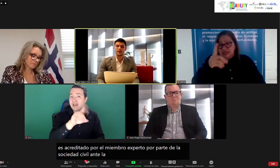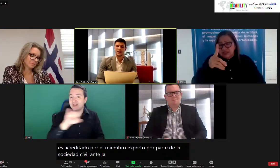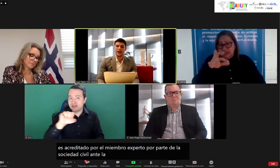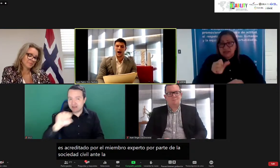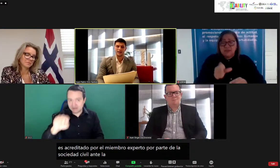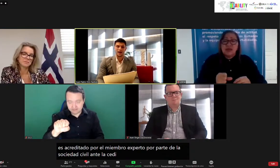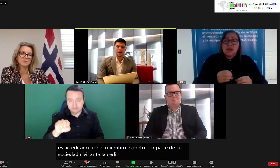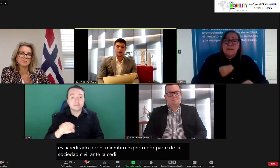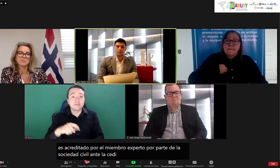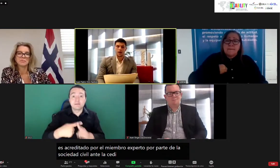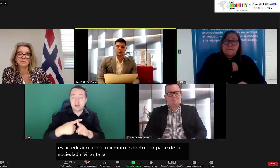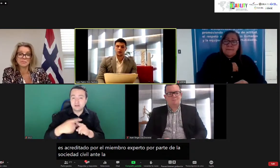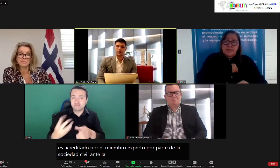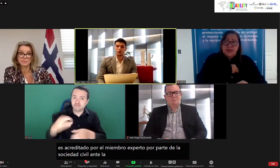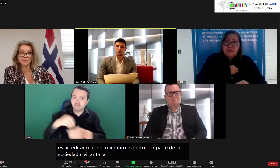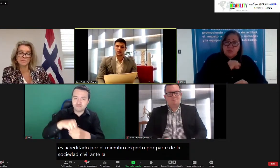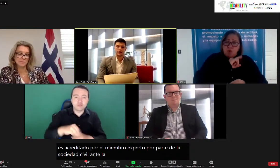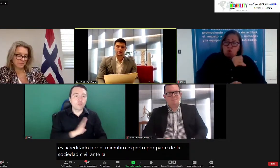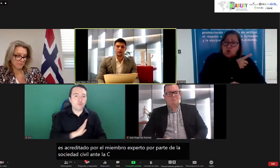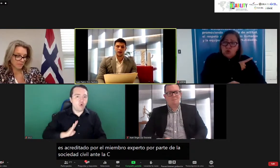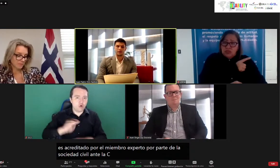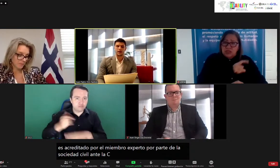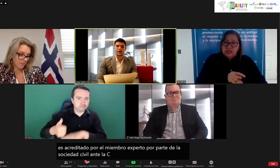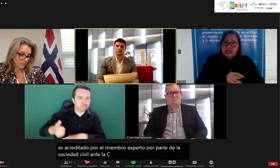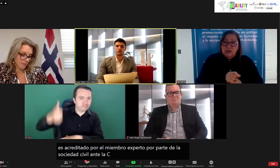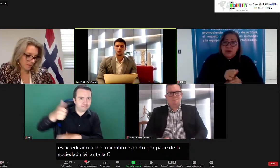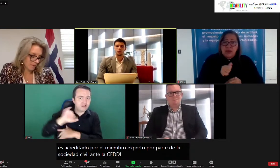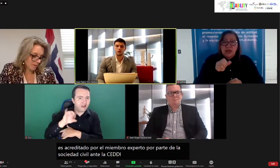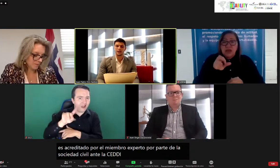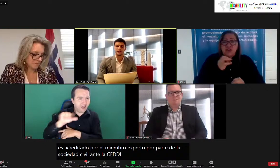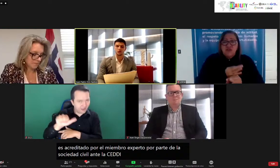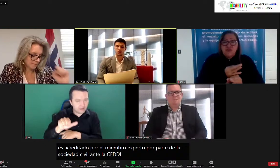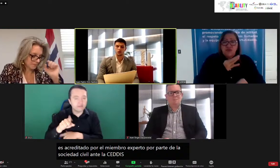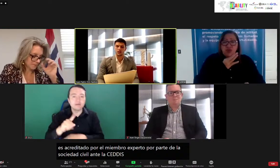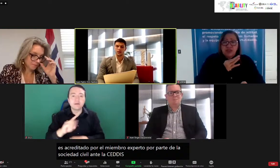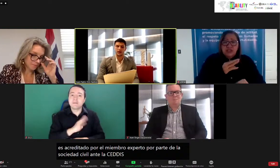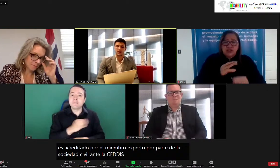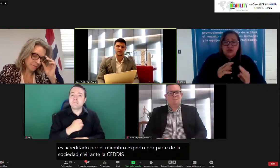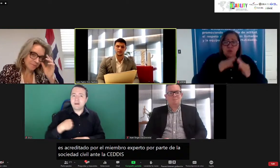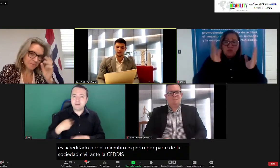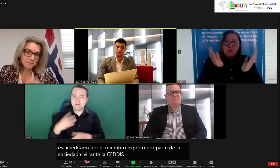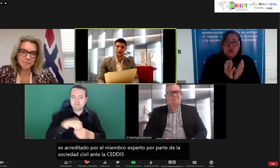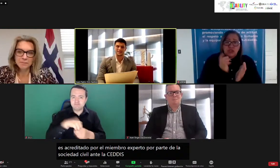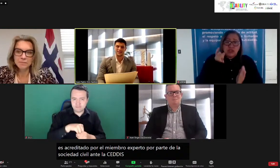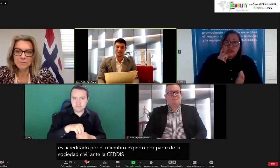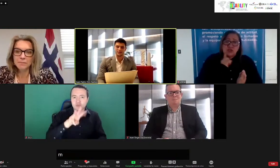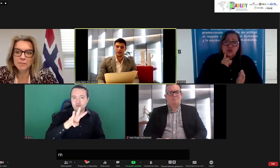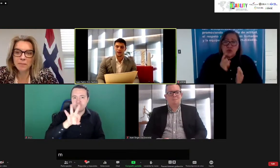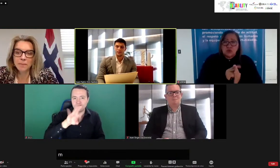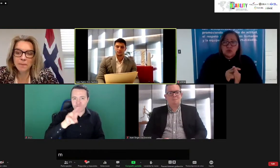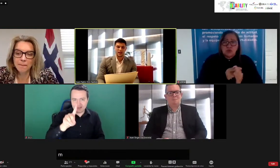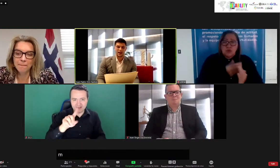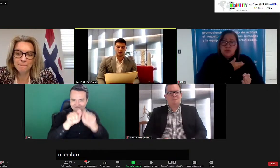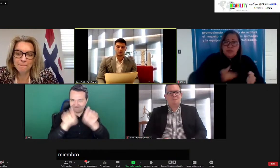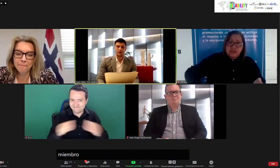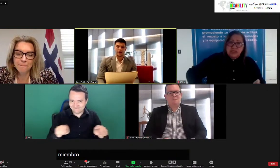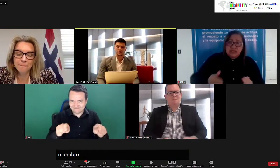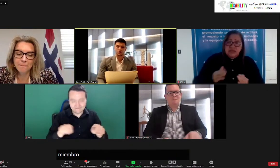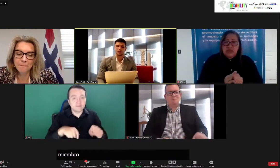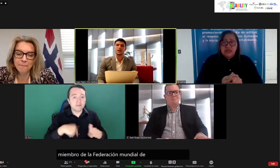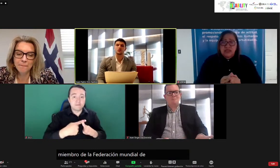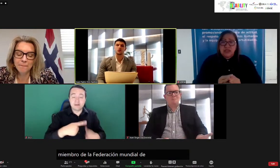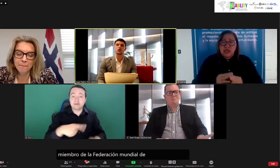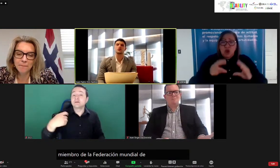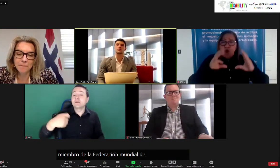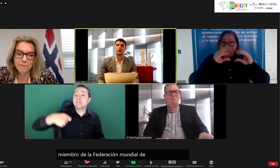as before cities and he is part of ida member of the board of the world federation